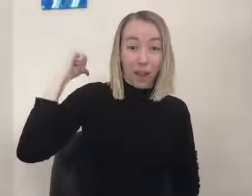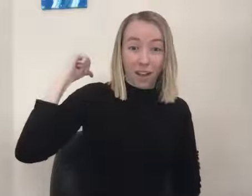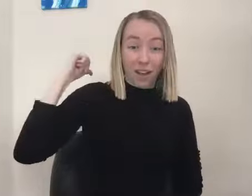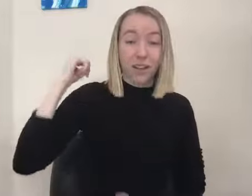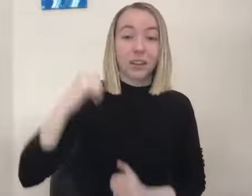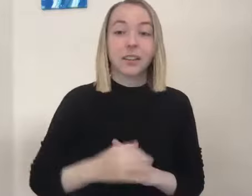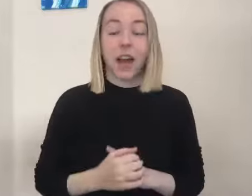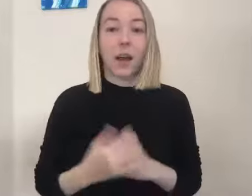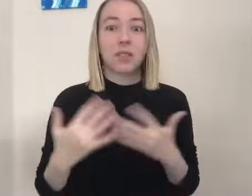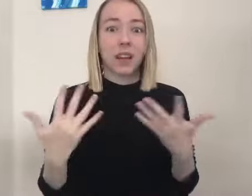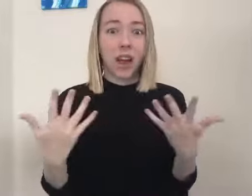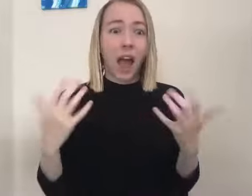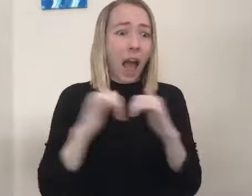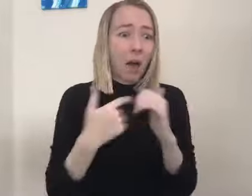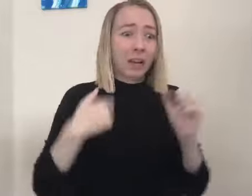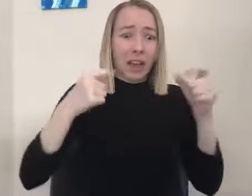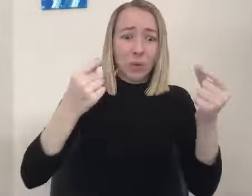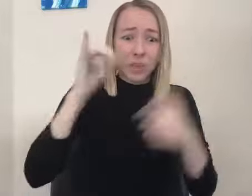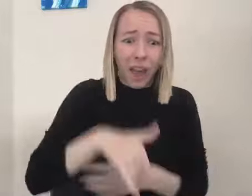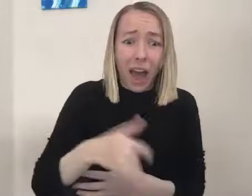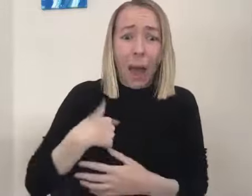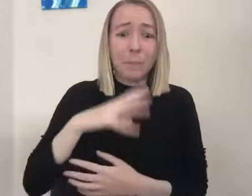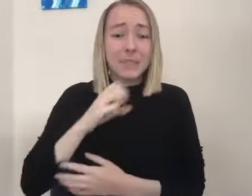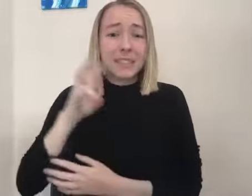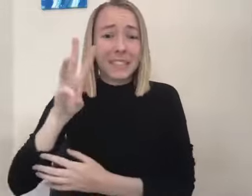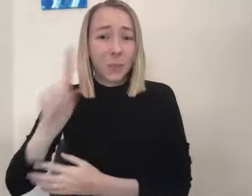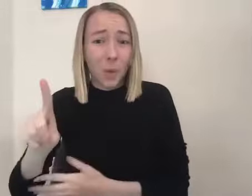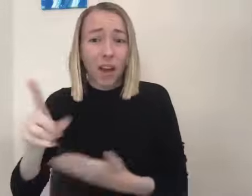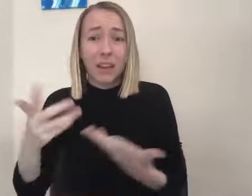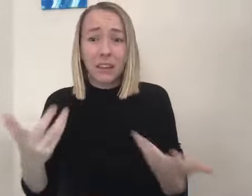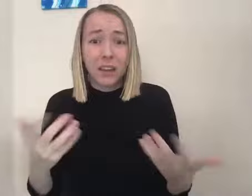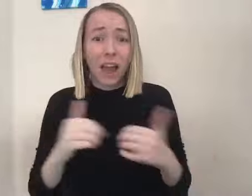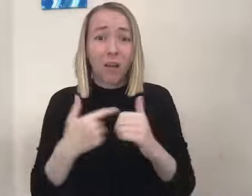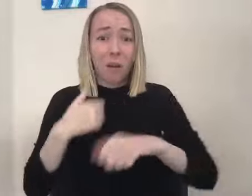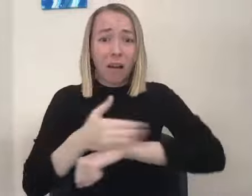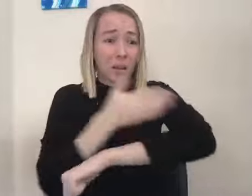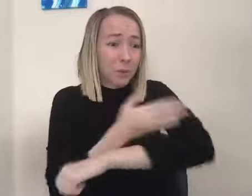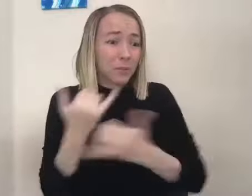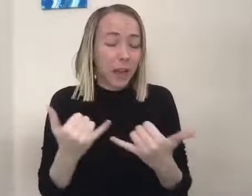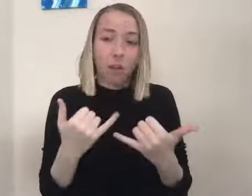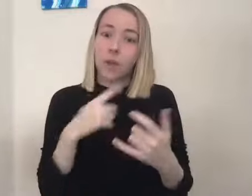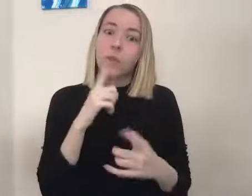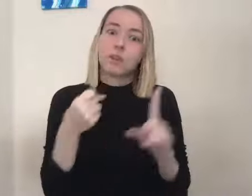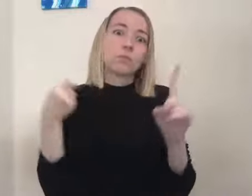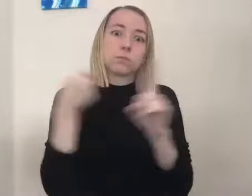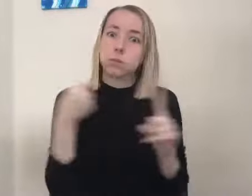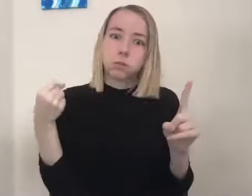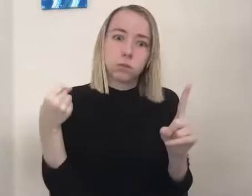10 years ago, I fell and I broke my back. Oh, God. What more can you do now? What more can you do now? I'm getting old now.